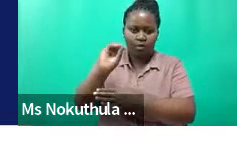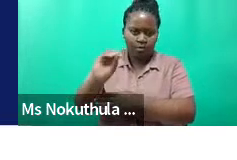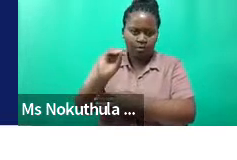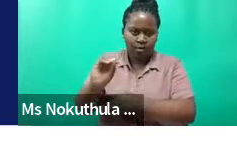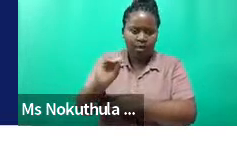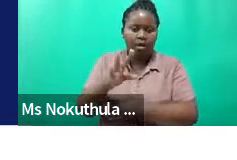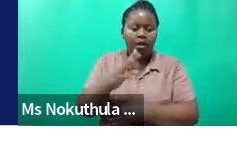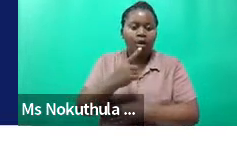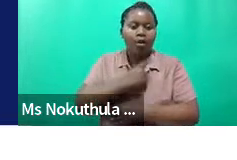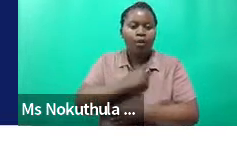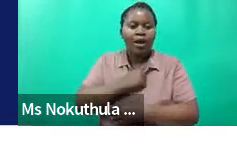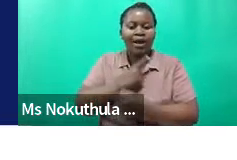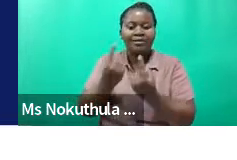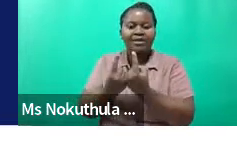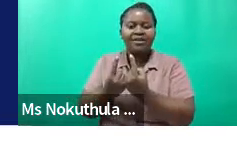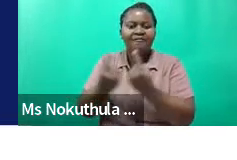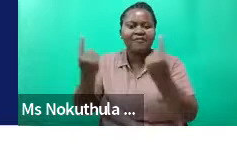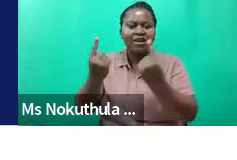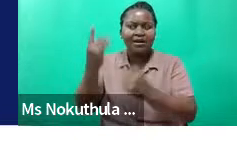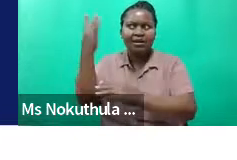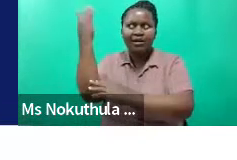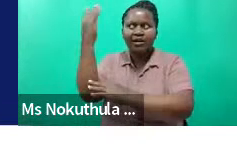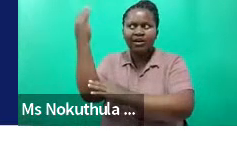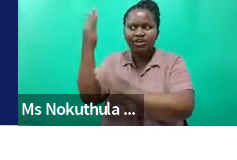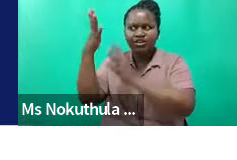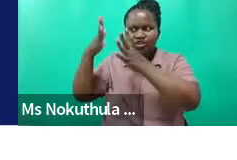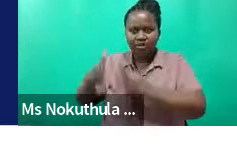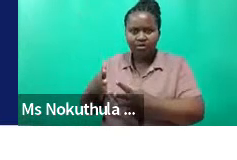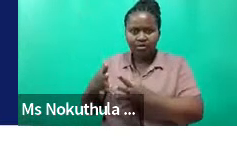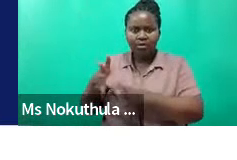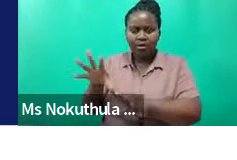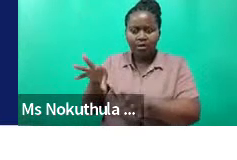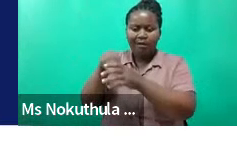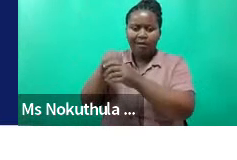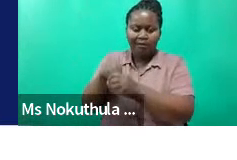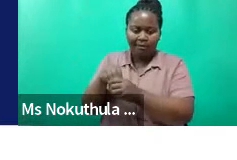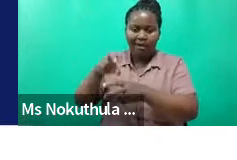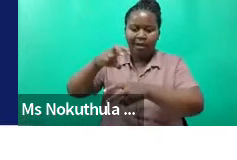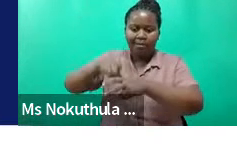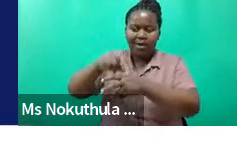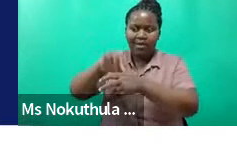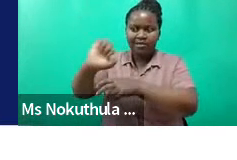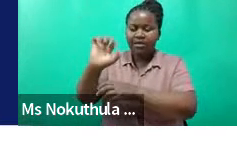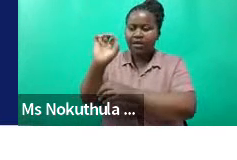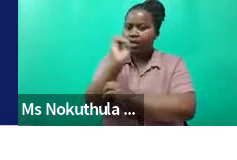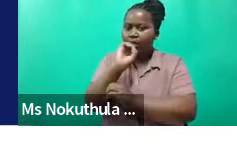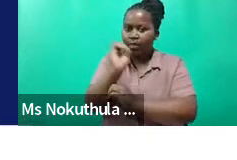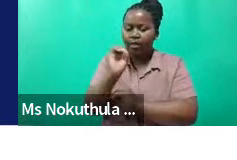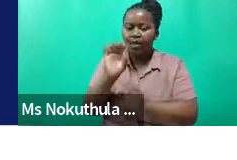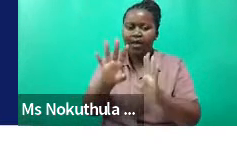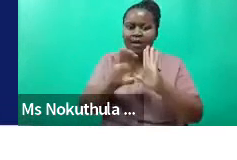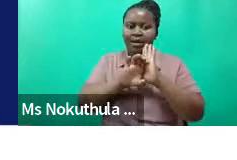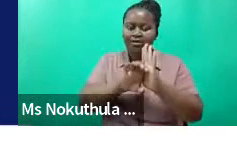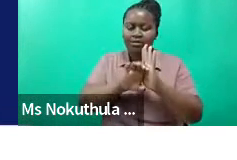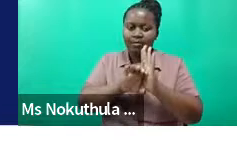different lecturers would accommodate her need. So, for example, some of the